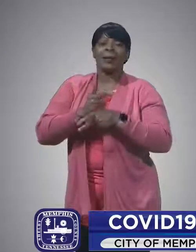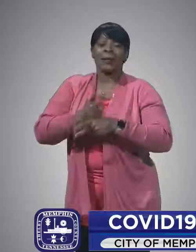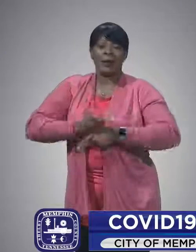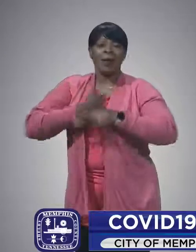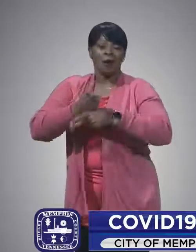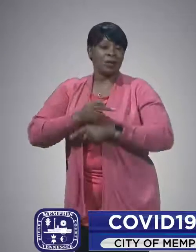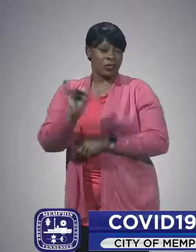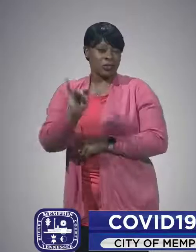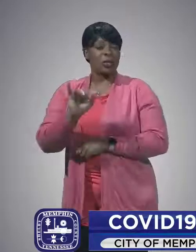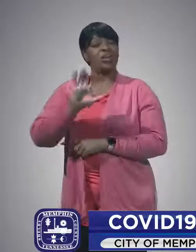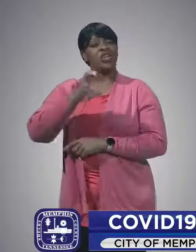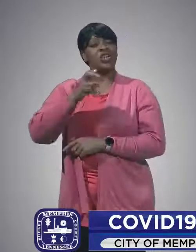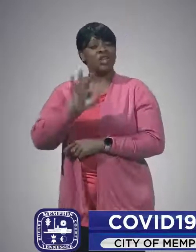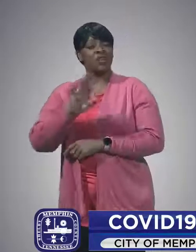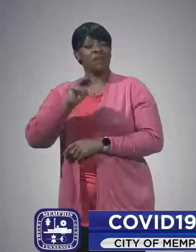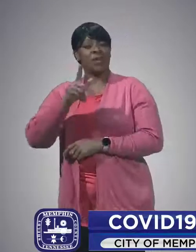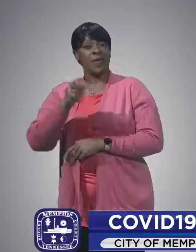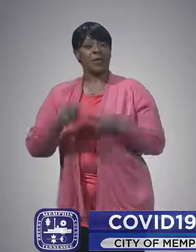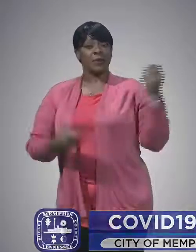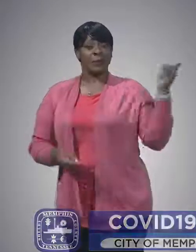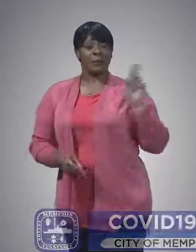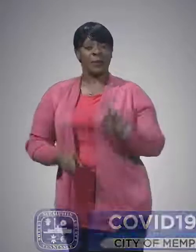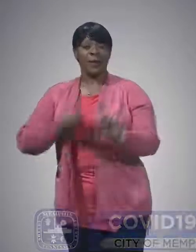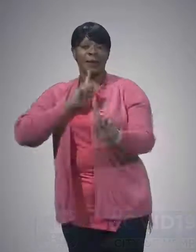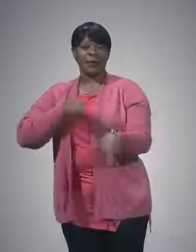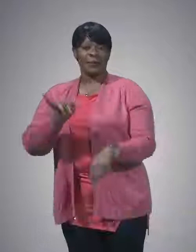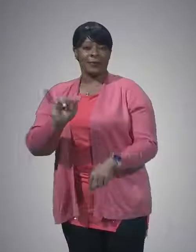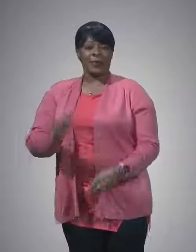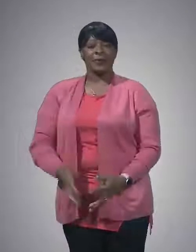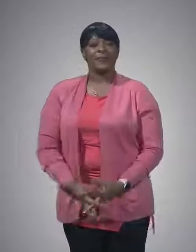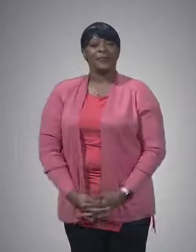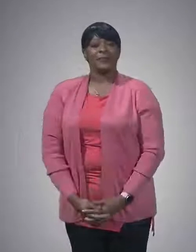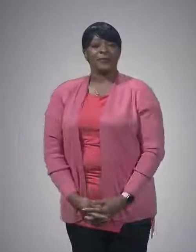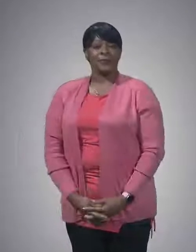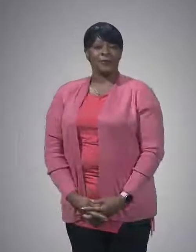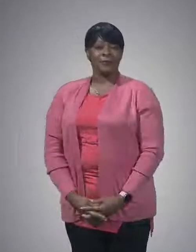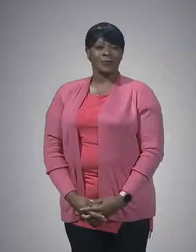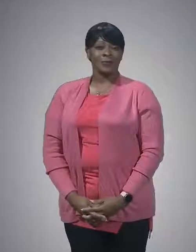cautious, and I'll let Chief finish that answer.